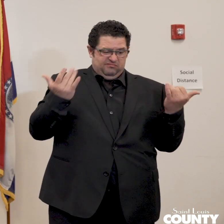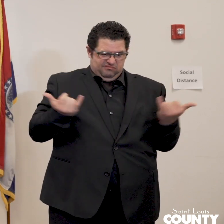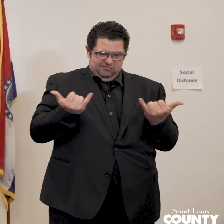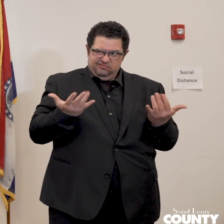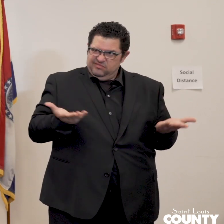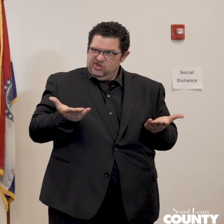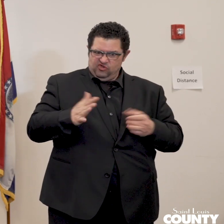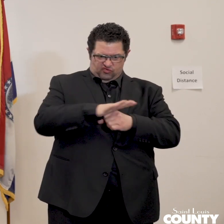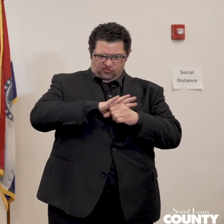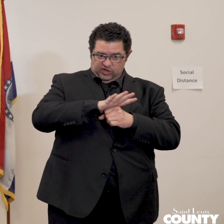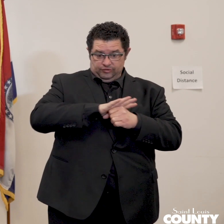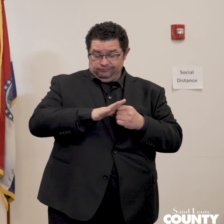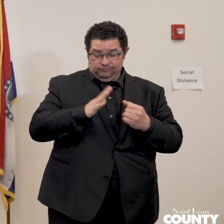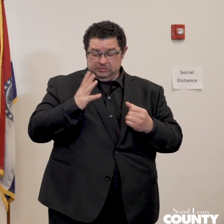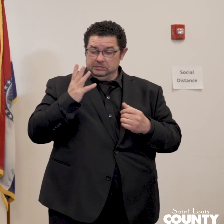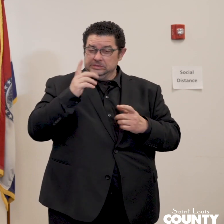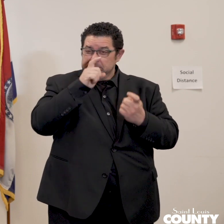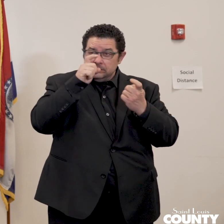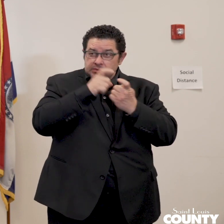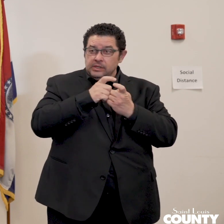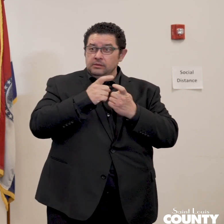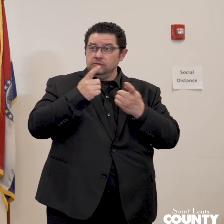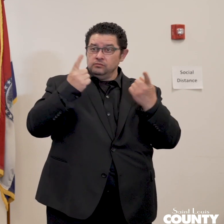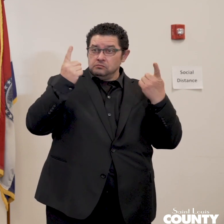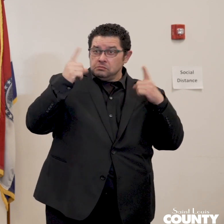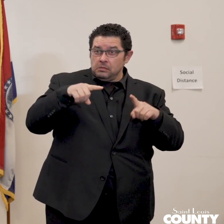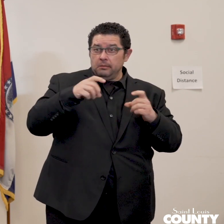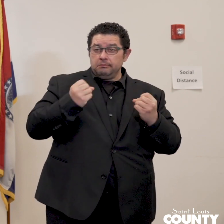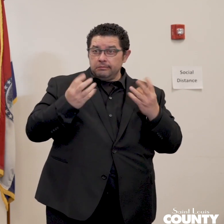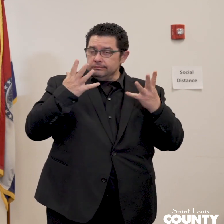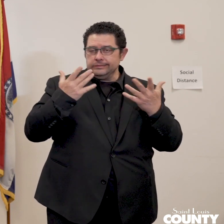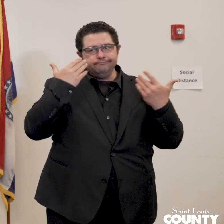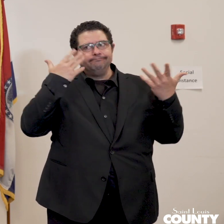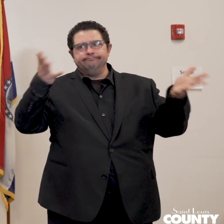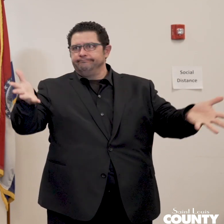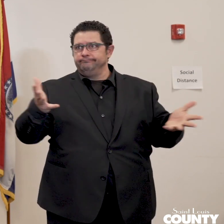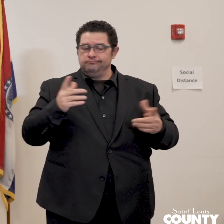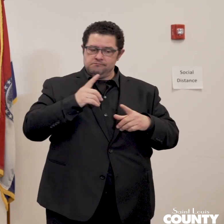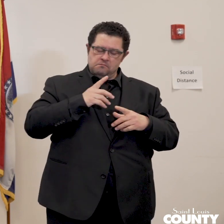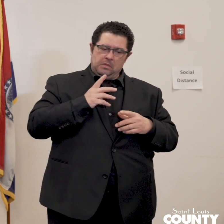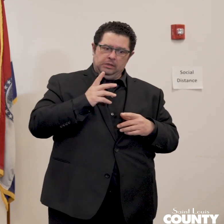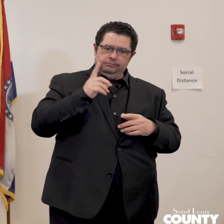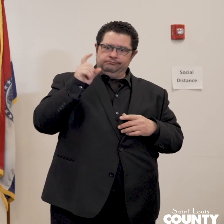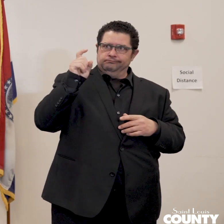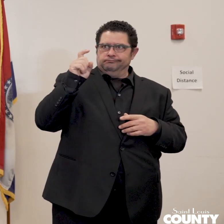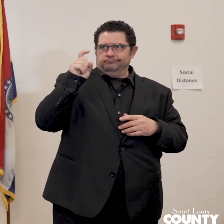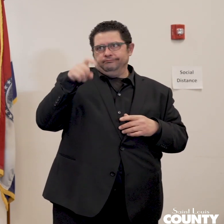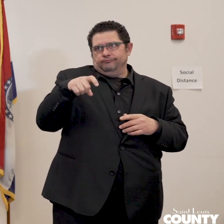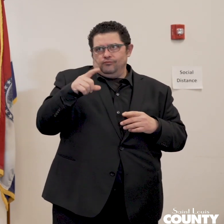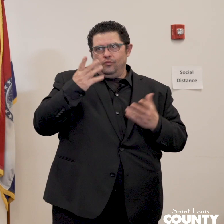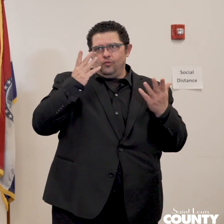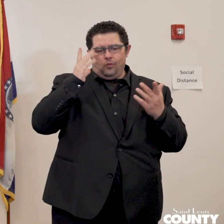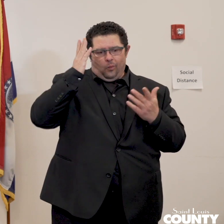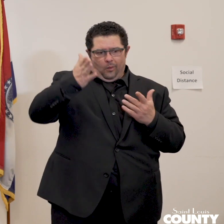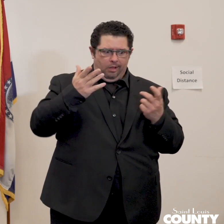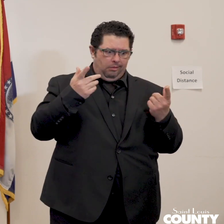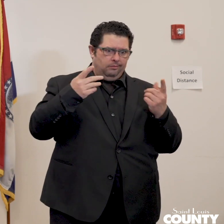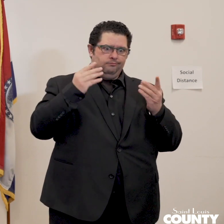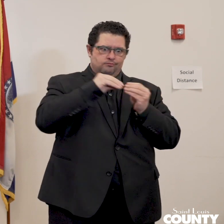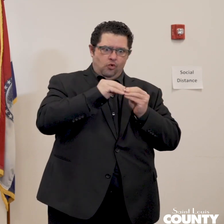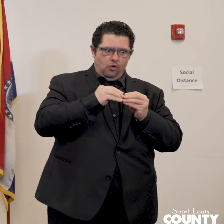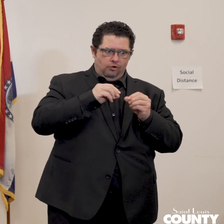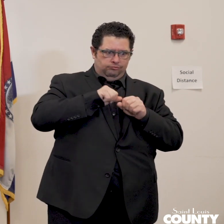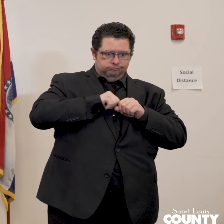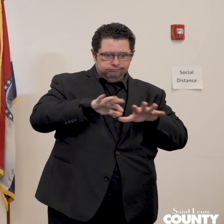exactly, we do not know, but sadly it will translate into more positive tests and more deaths.